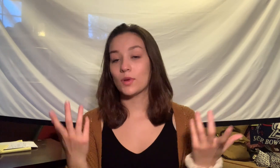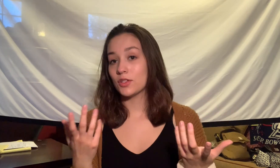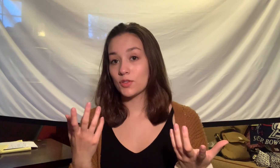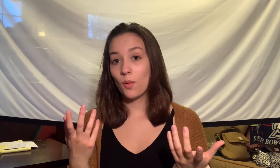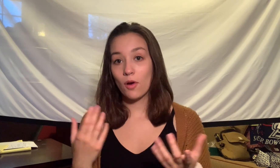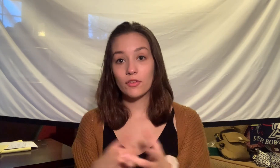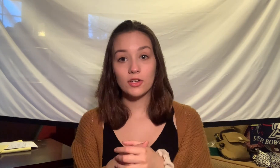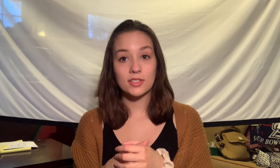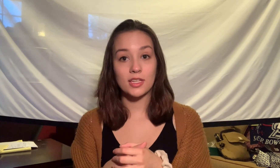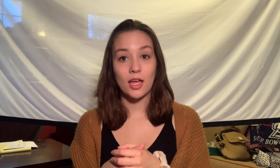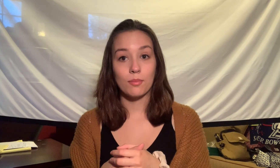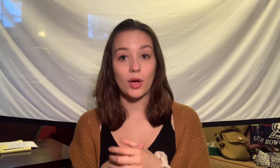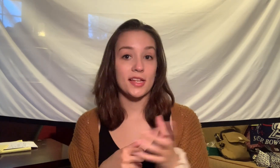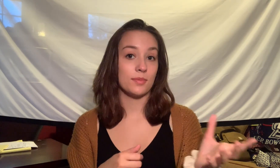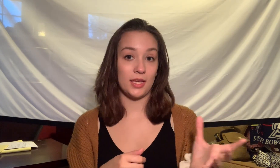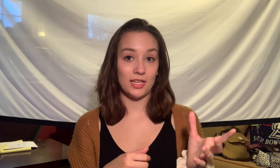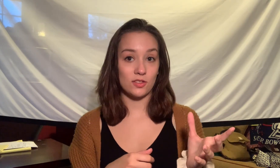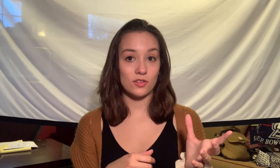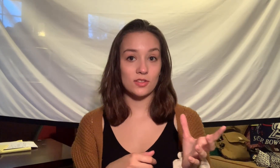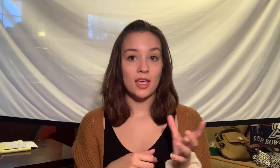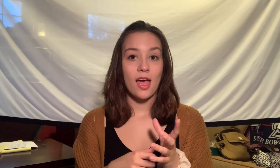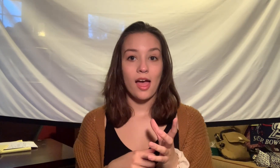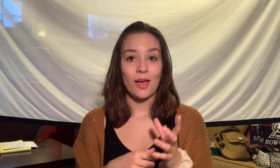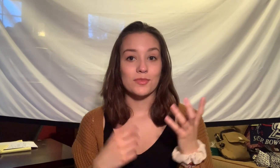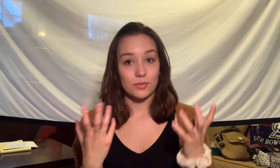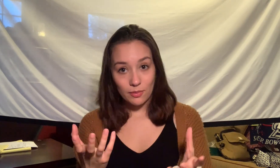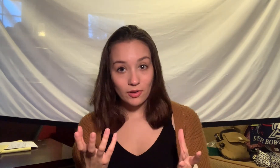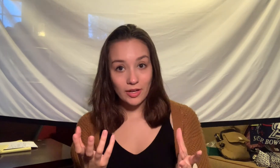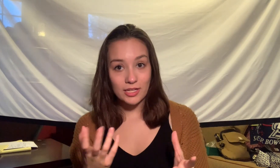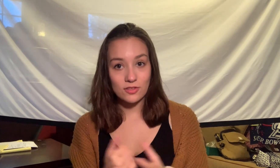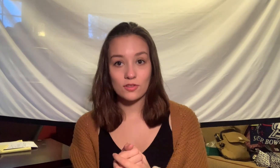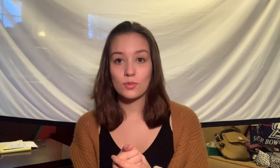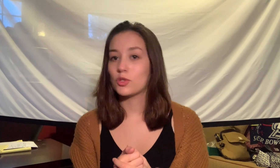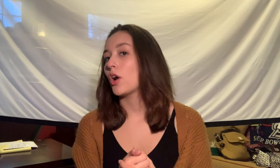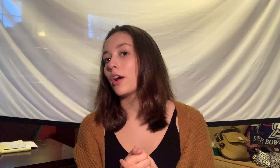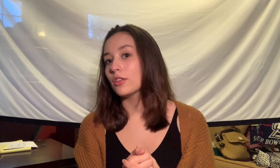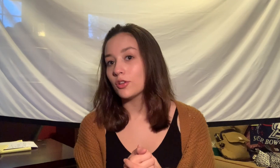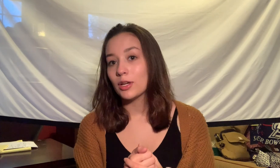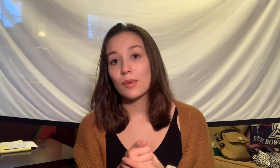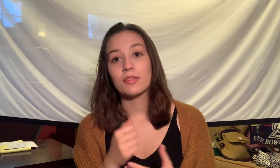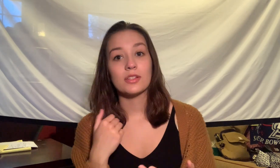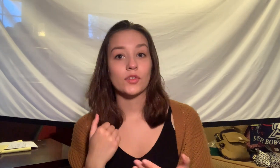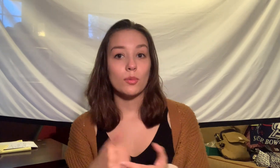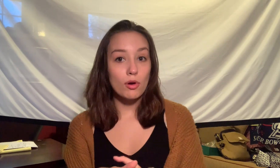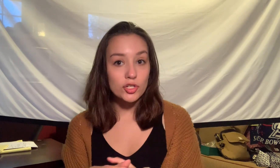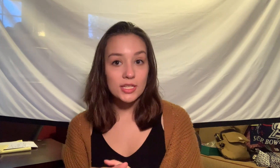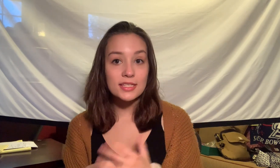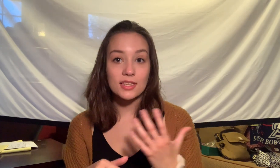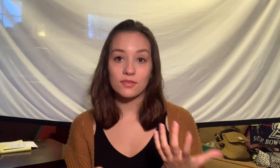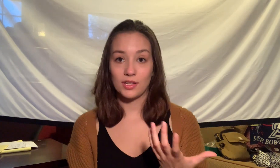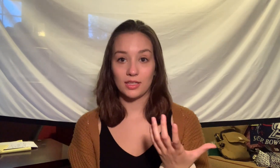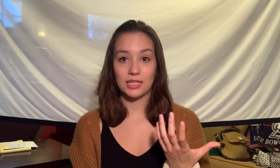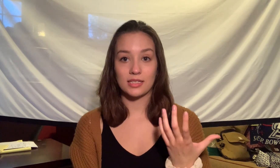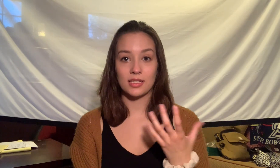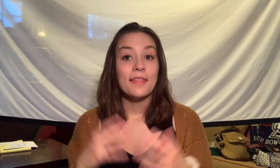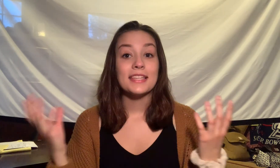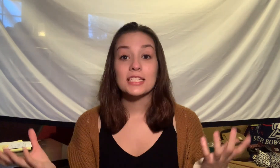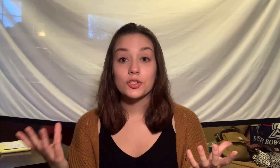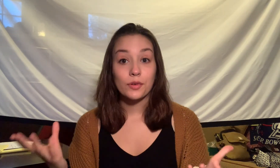as go over some possible answers, some typical answers, which are learning about the different emotions and feelings. This is a great